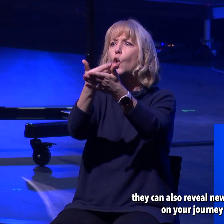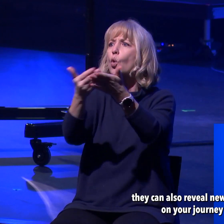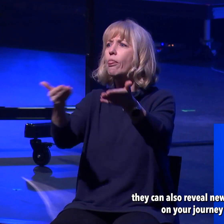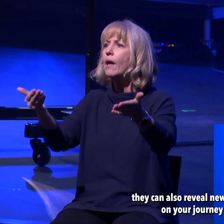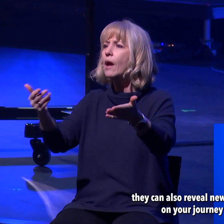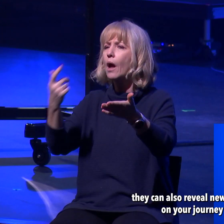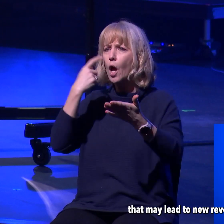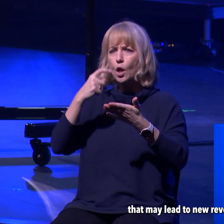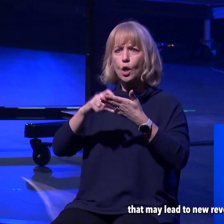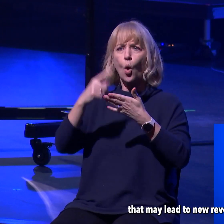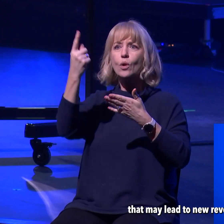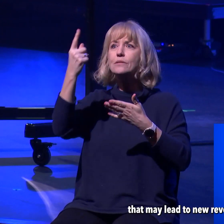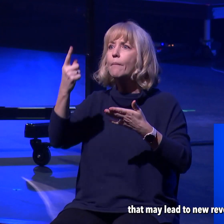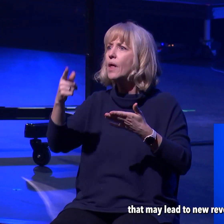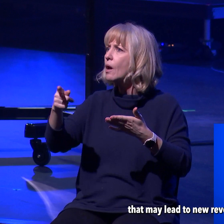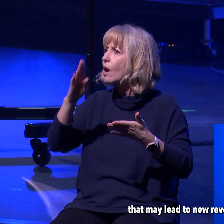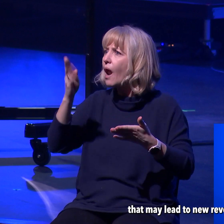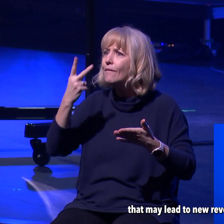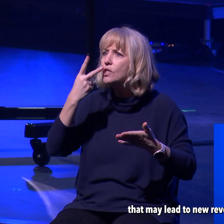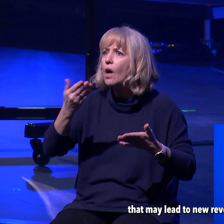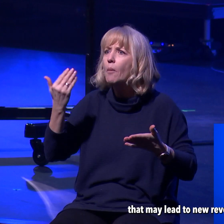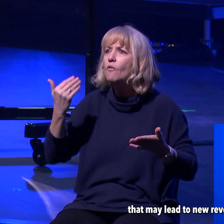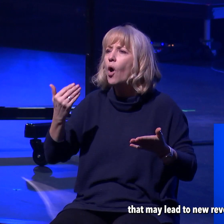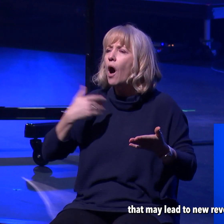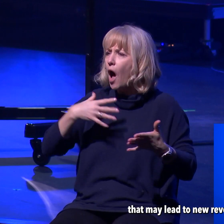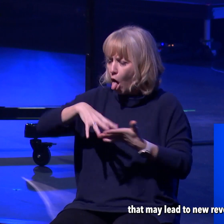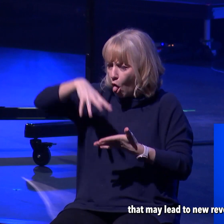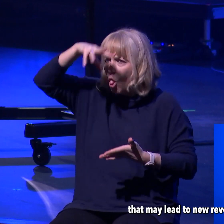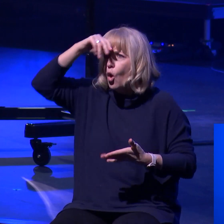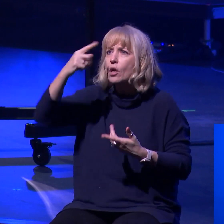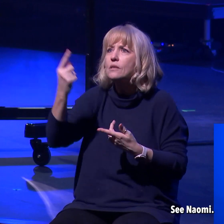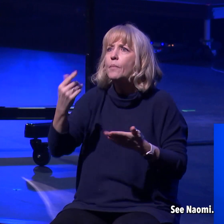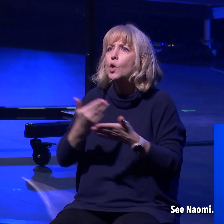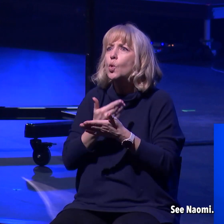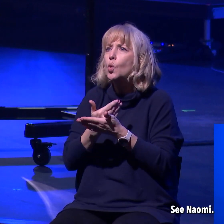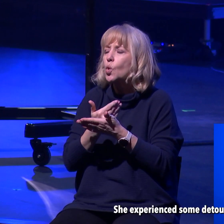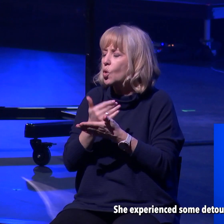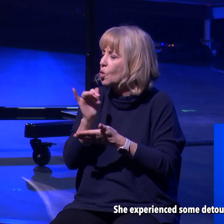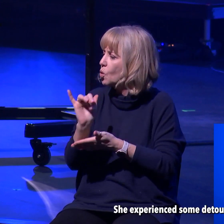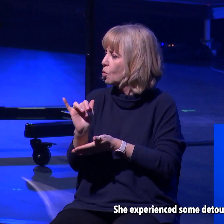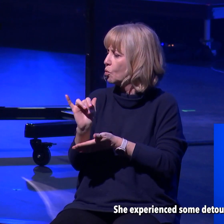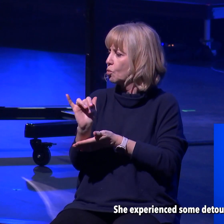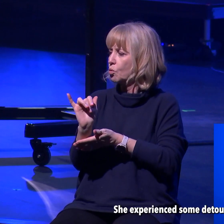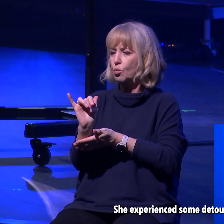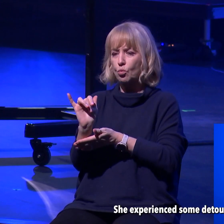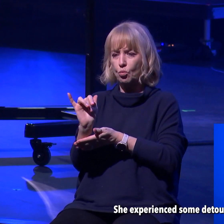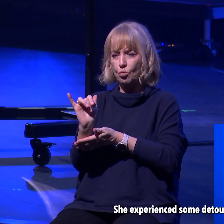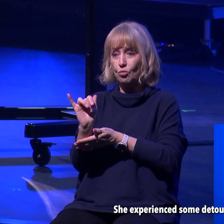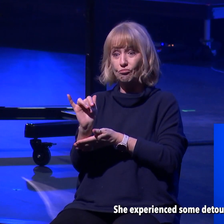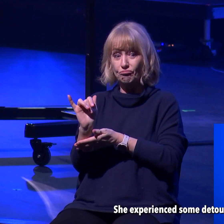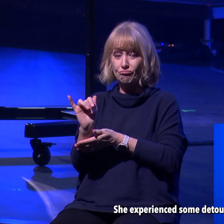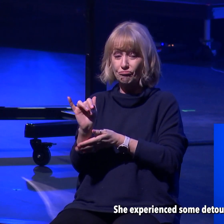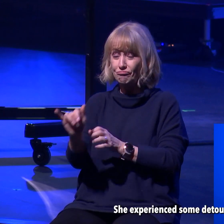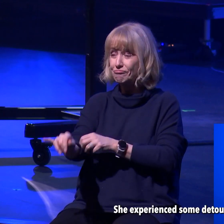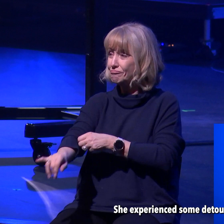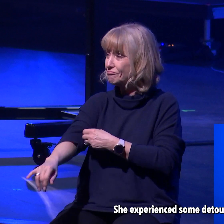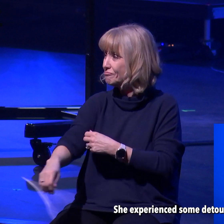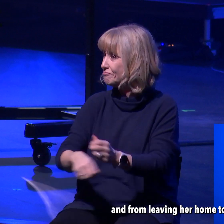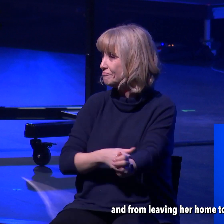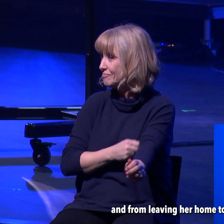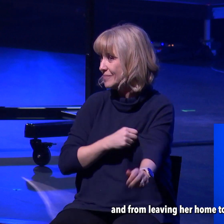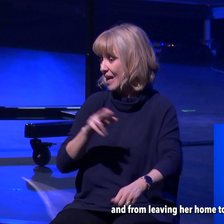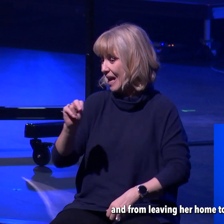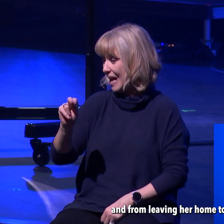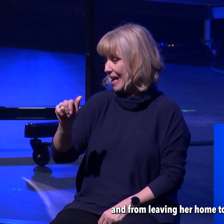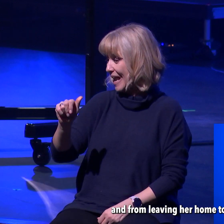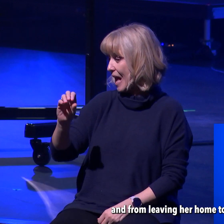routes on your journey that may lead to new revelations. See, Naomi, she experienced some detours in her life.